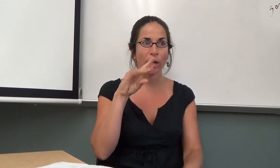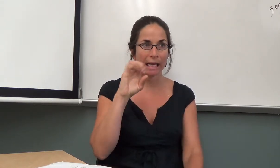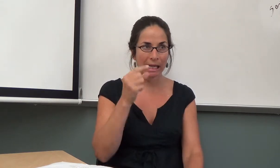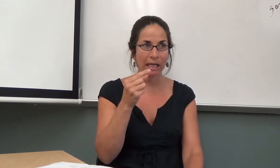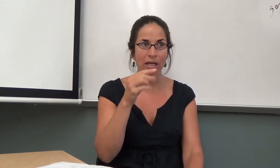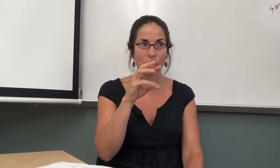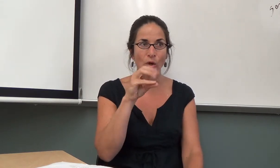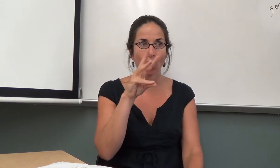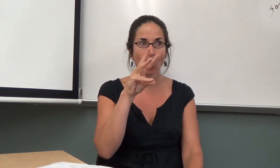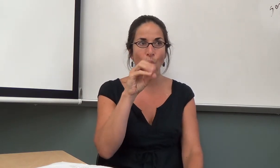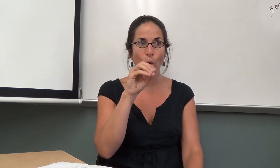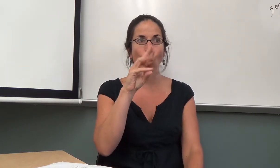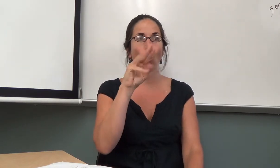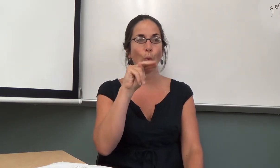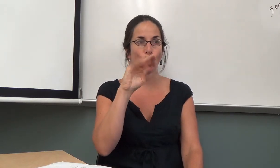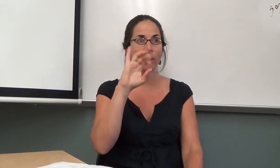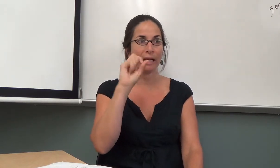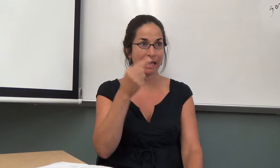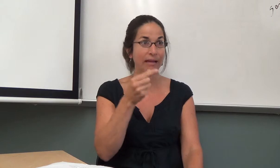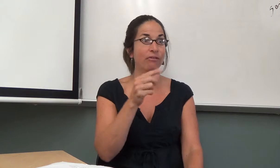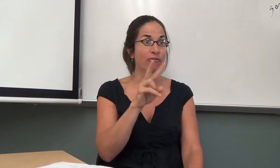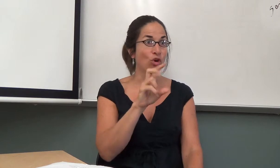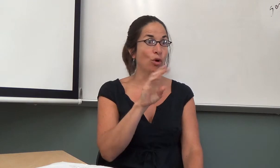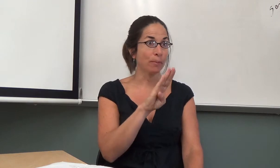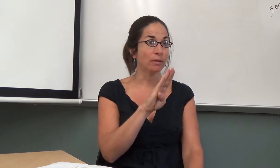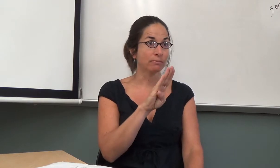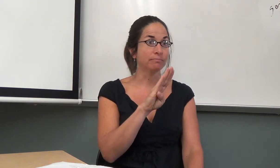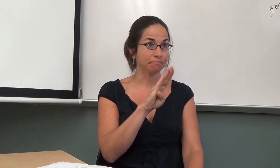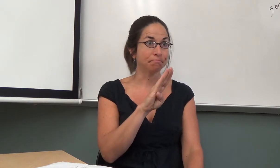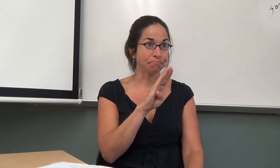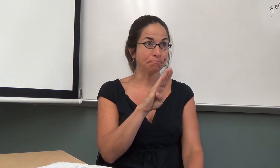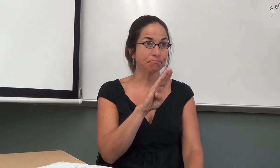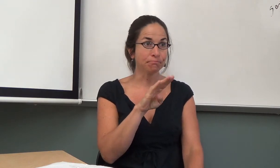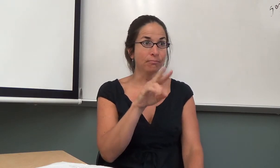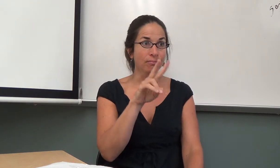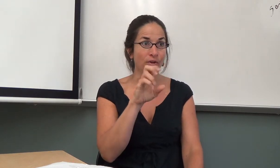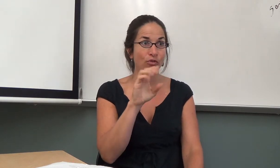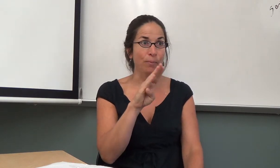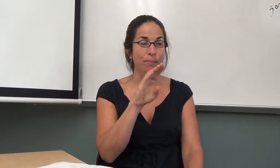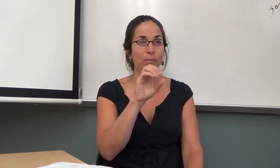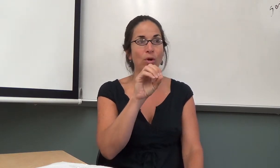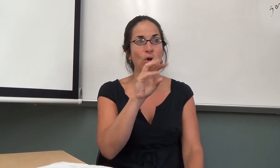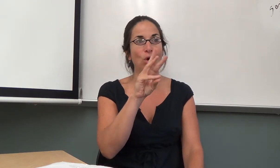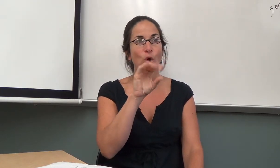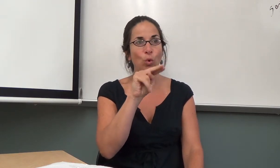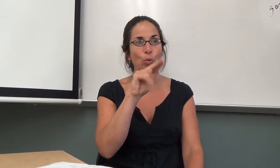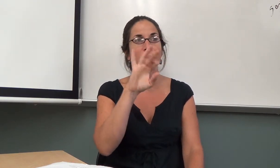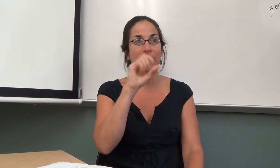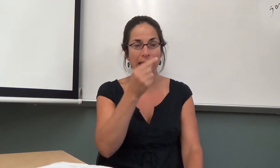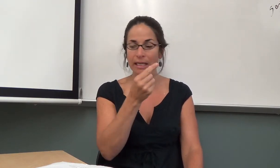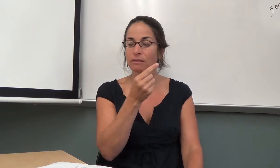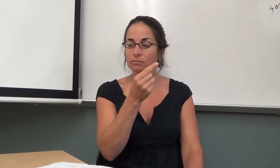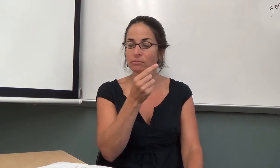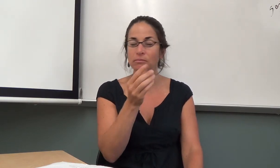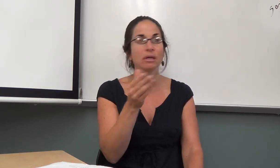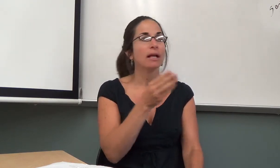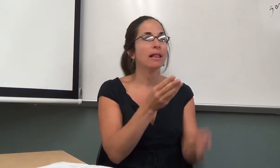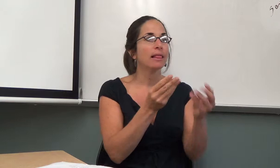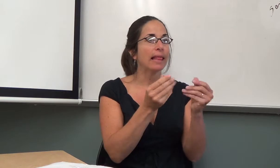That's a verb, isn't it? That's a verb. 'cause Owning is a verb, right? The thing. Owning. What about land?